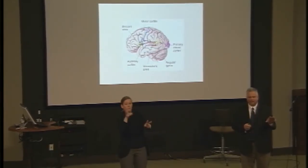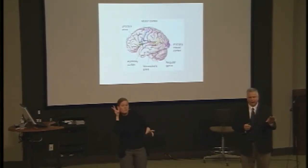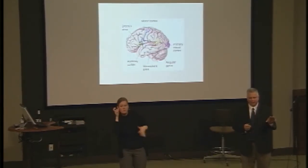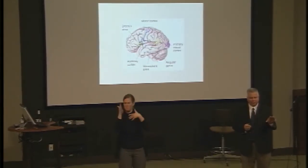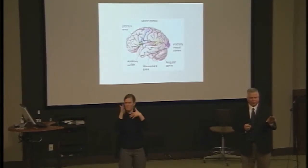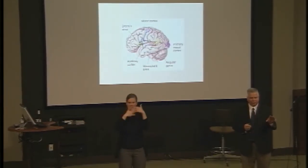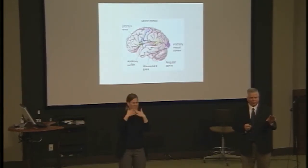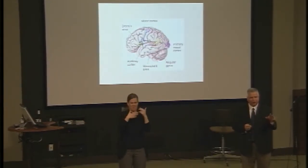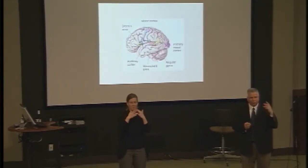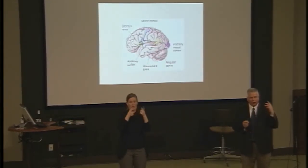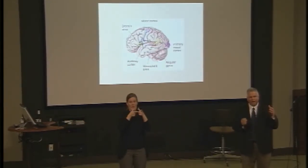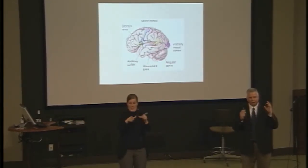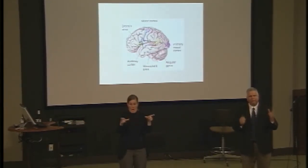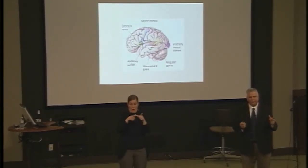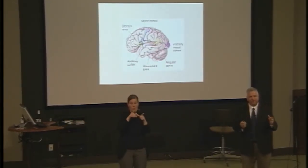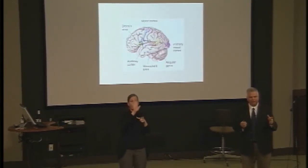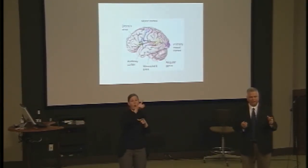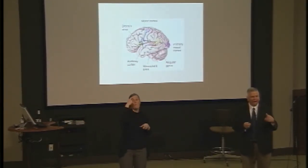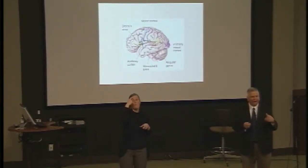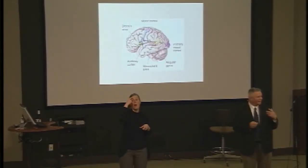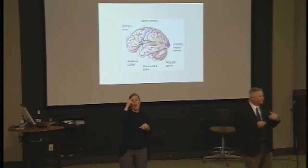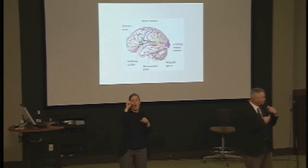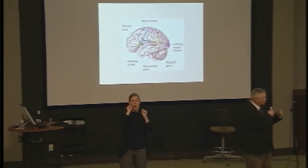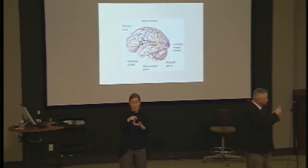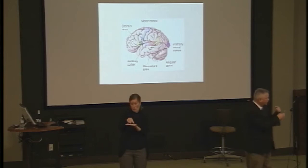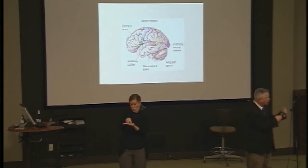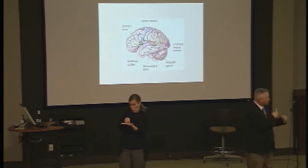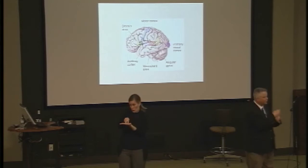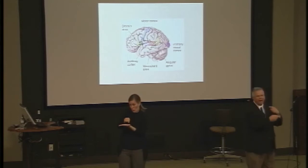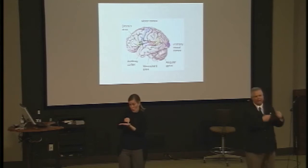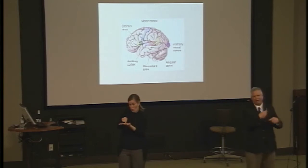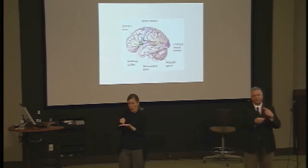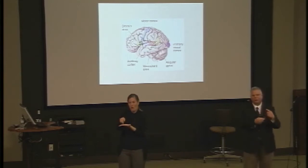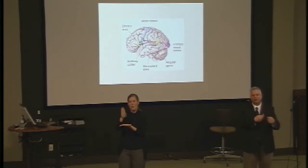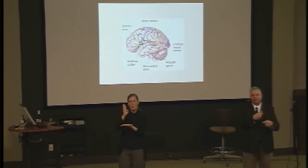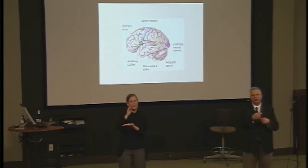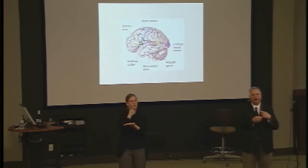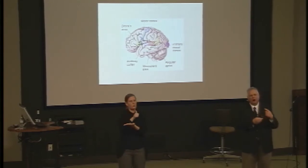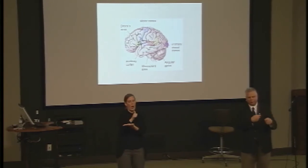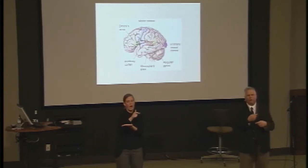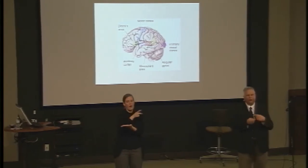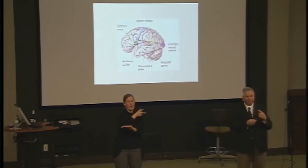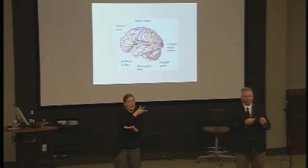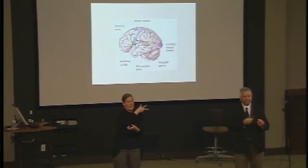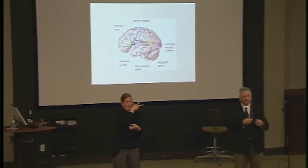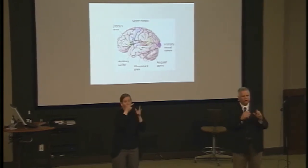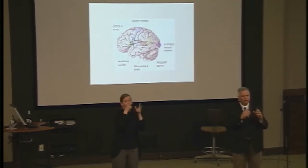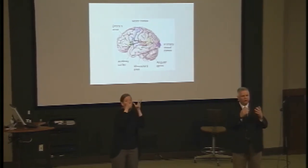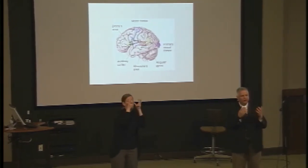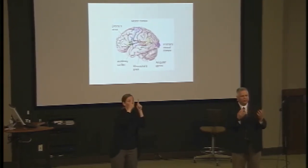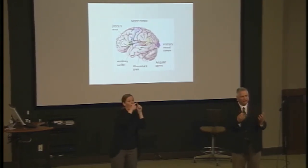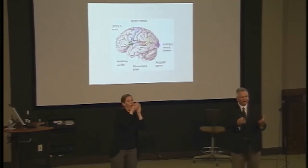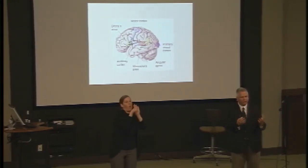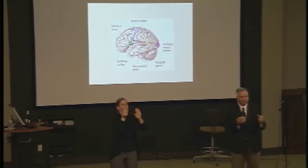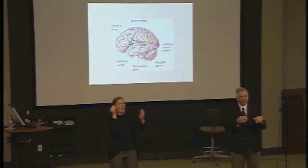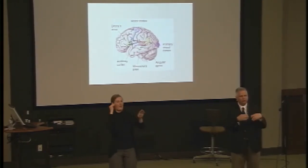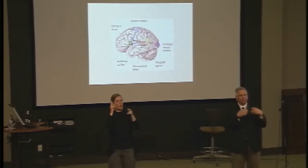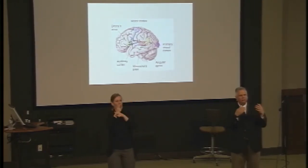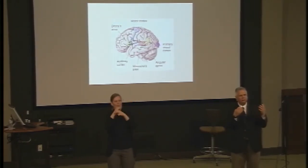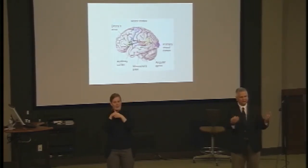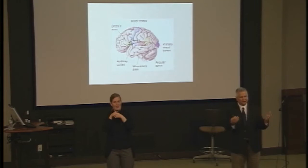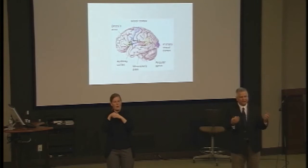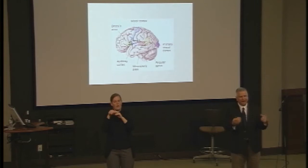fast as possible away from vision and into the biological hardware for